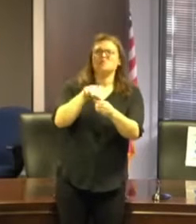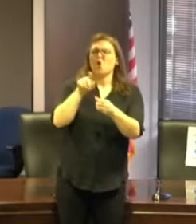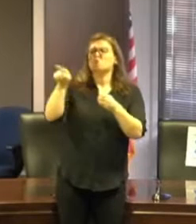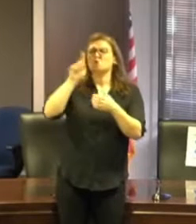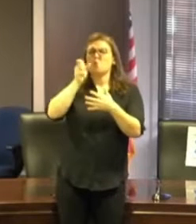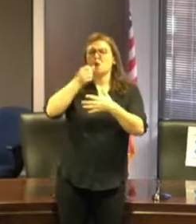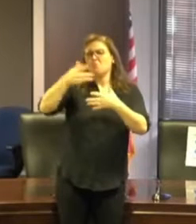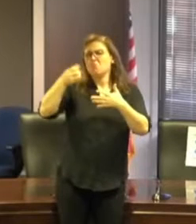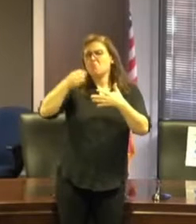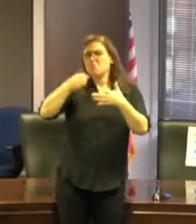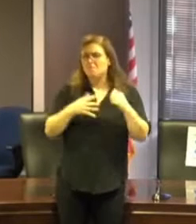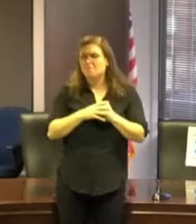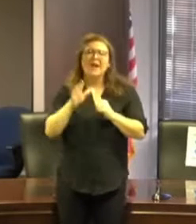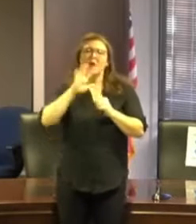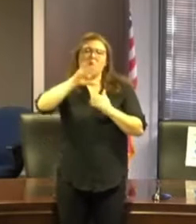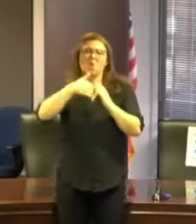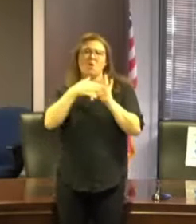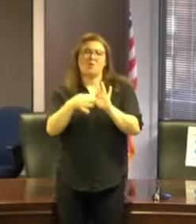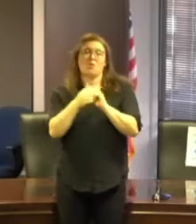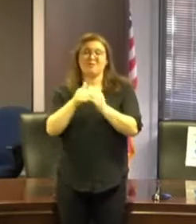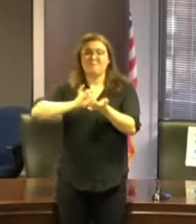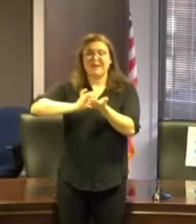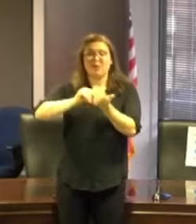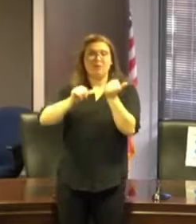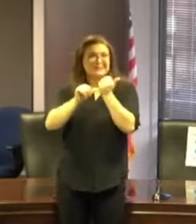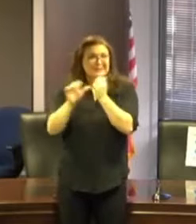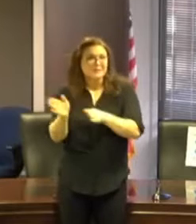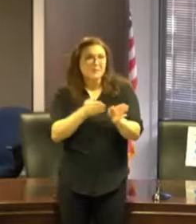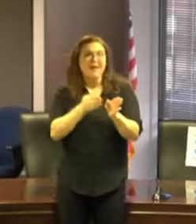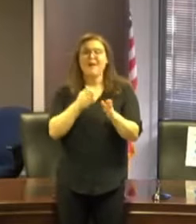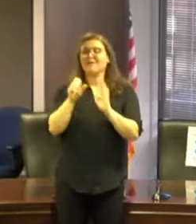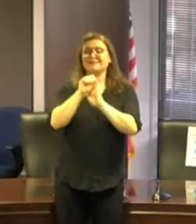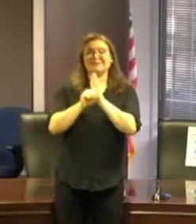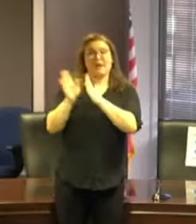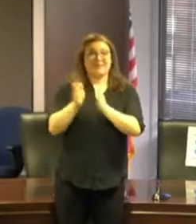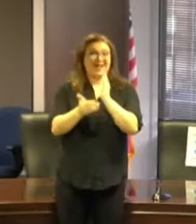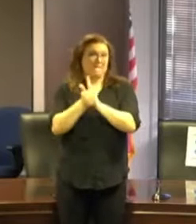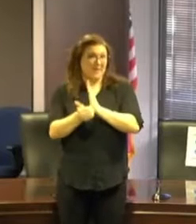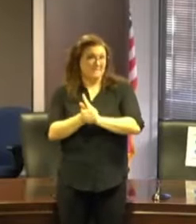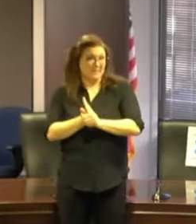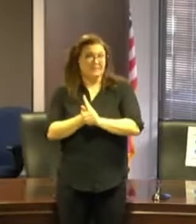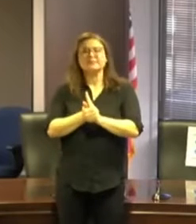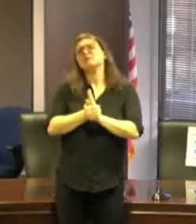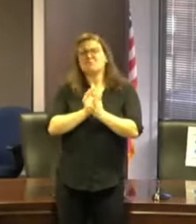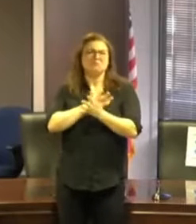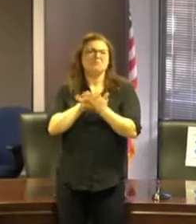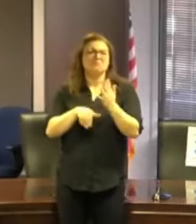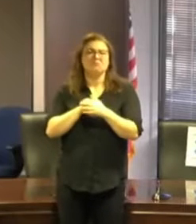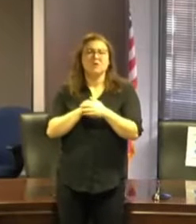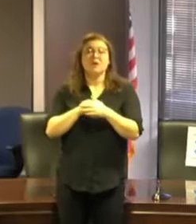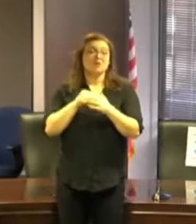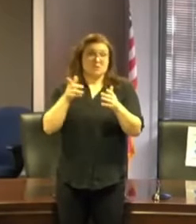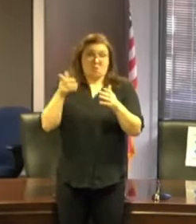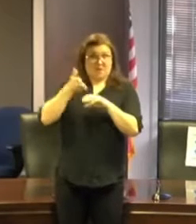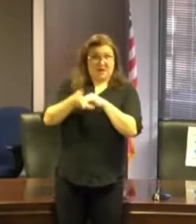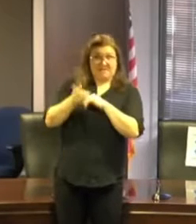medical assistance plans and their state plan amendment subjects. And we will vote after